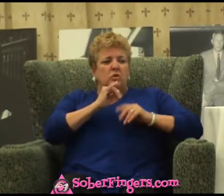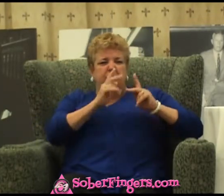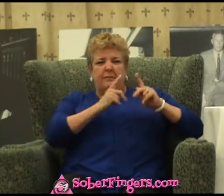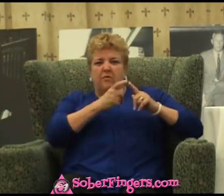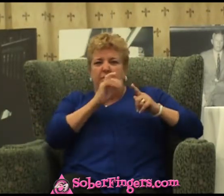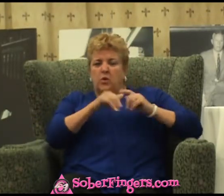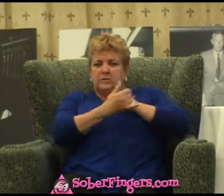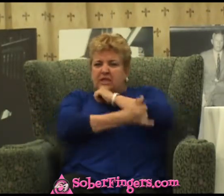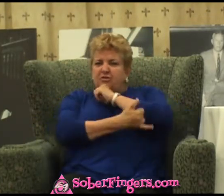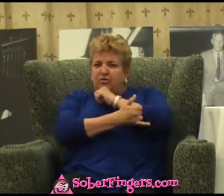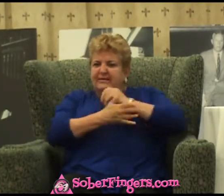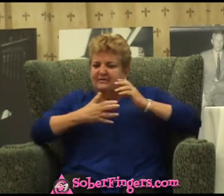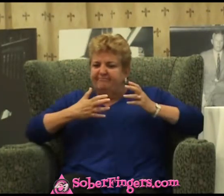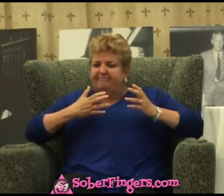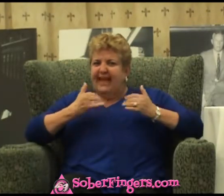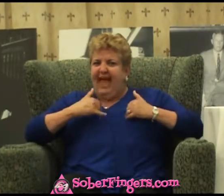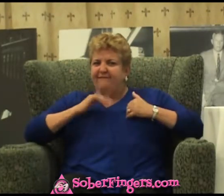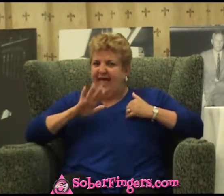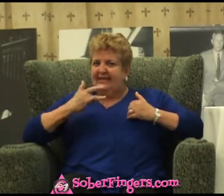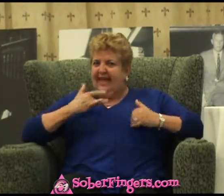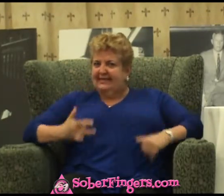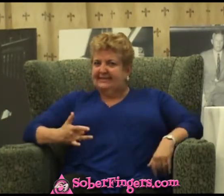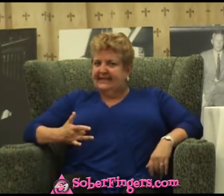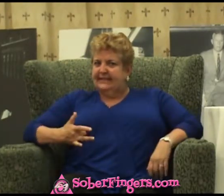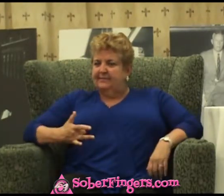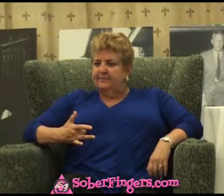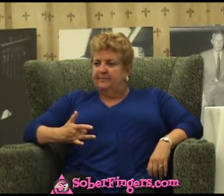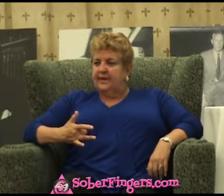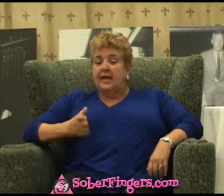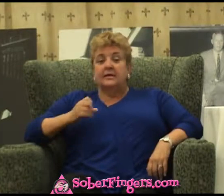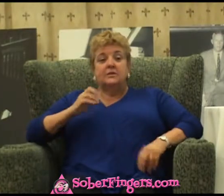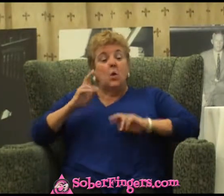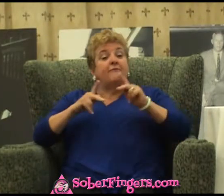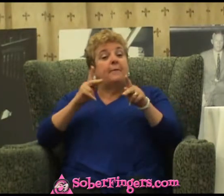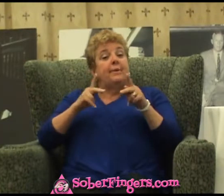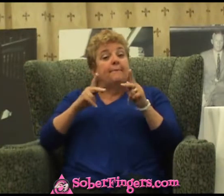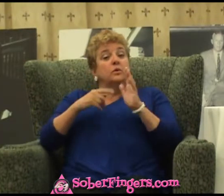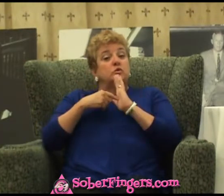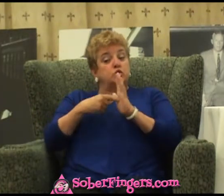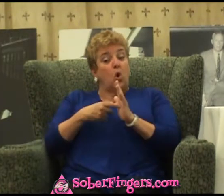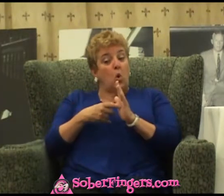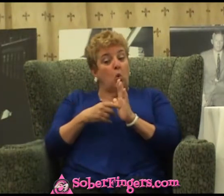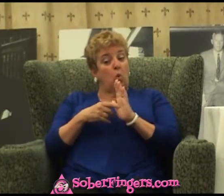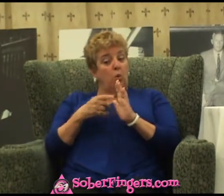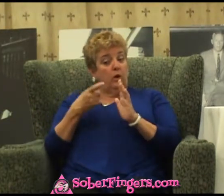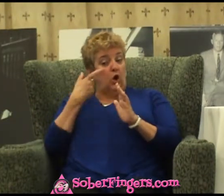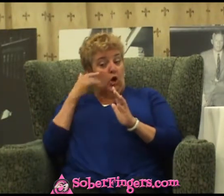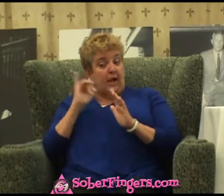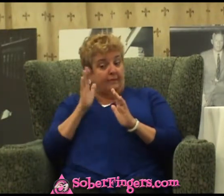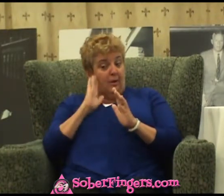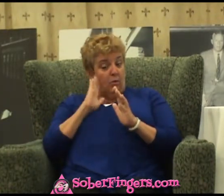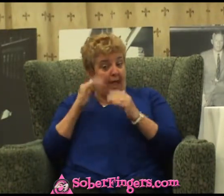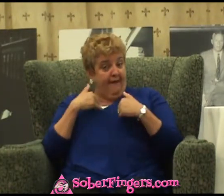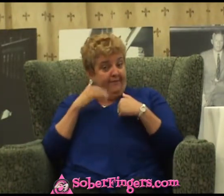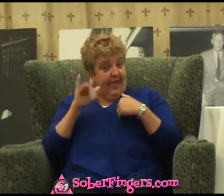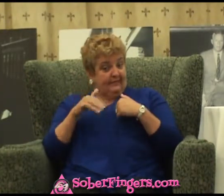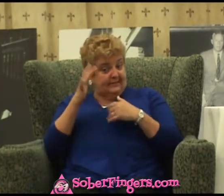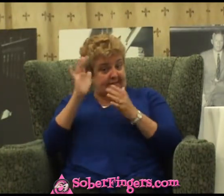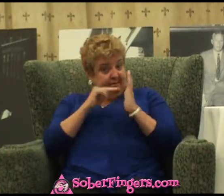your folks is showing symptoms of alcoholism, get them some help, because you'll save a life.